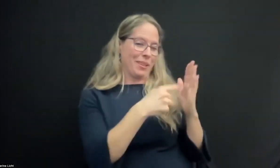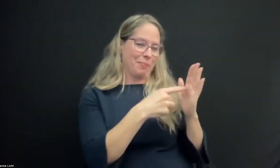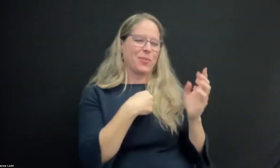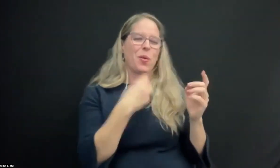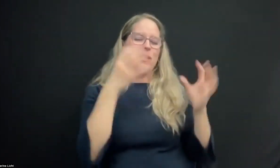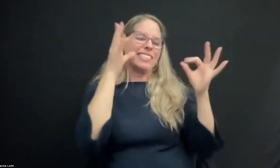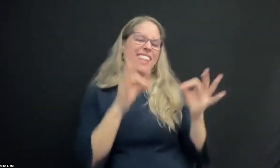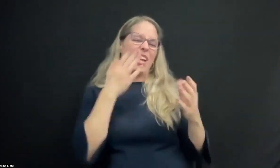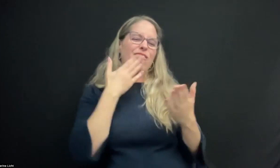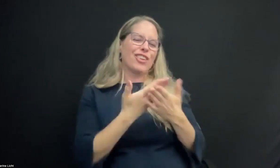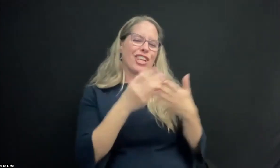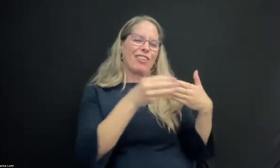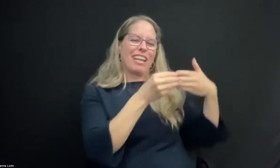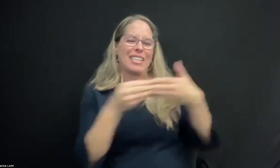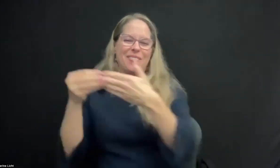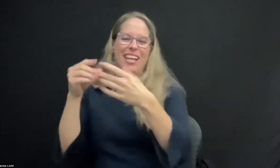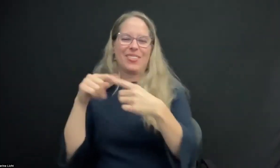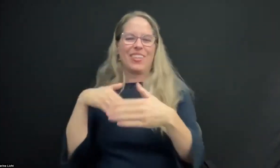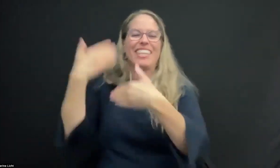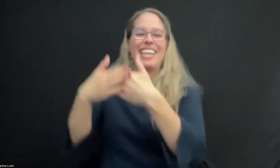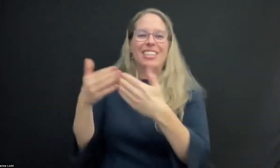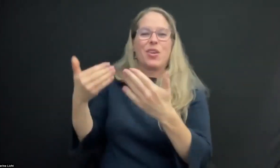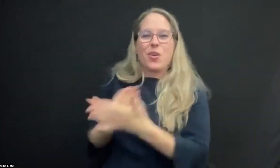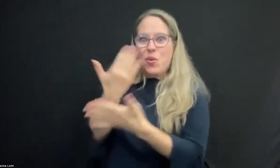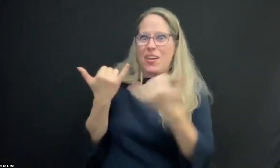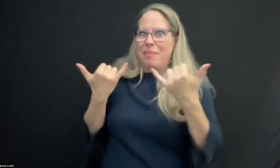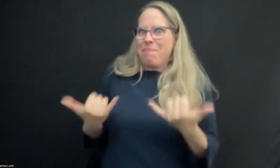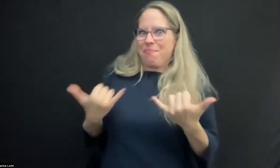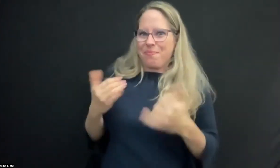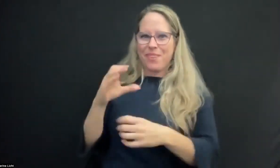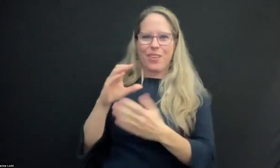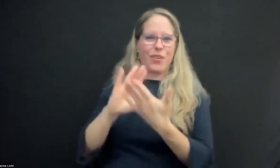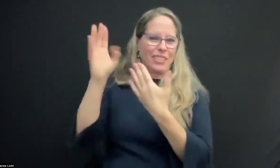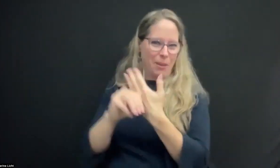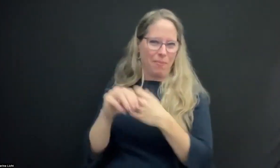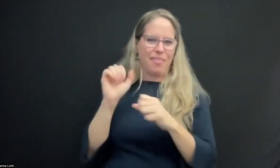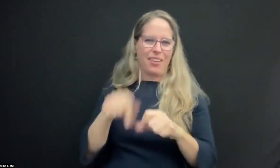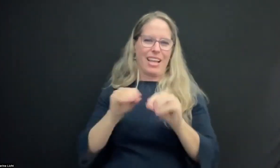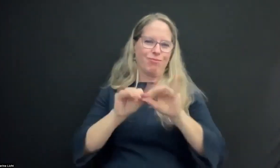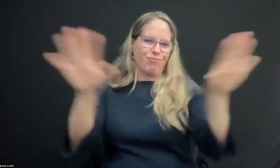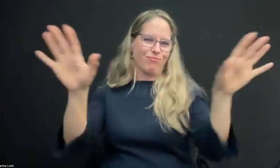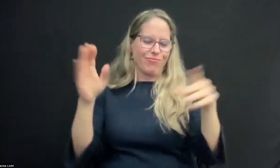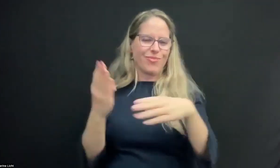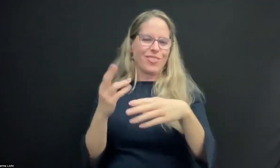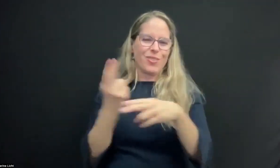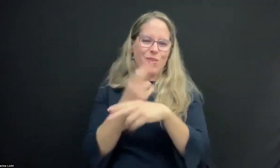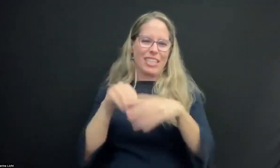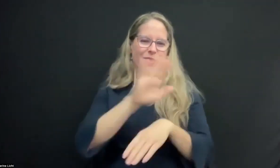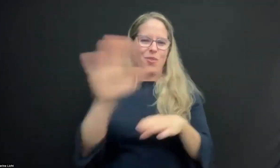book, talks about a curriculum that's no longer used, so I thought this would be a good time to talk about a new